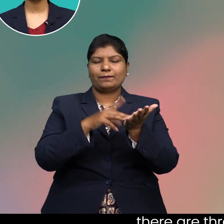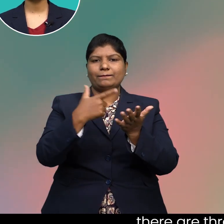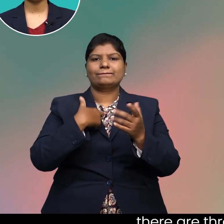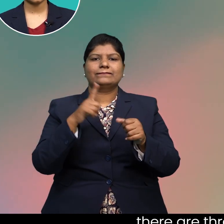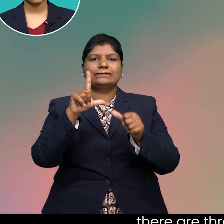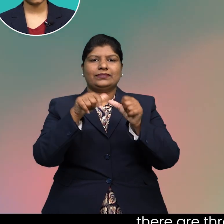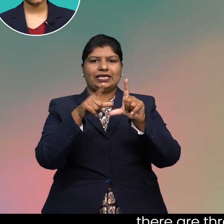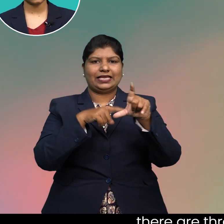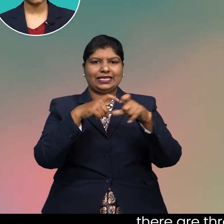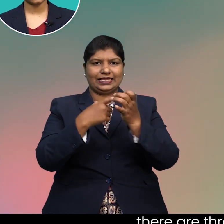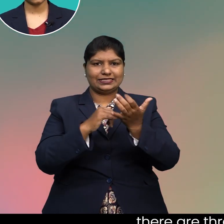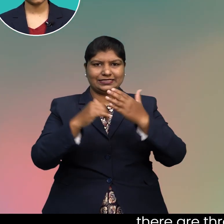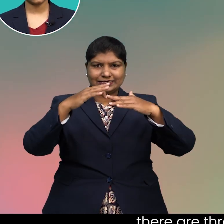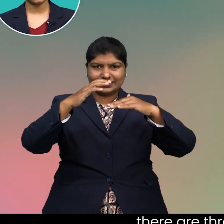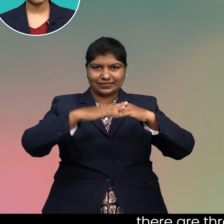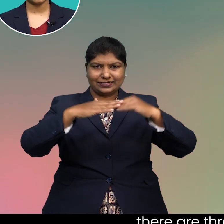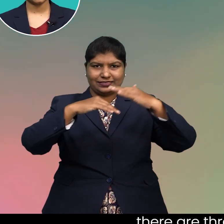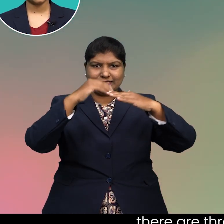Coelomic.